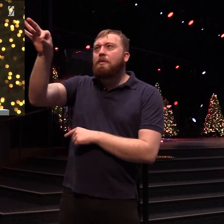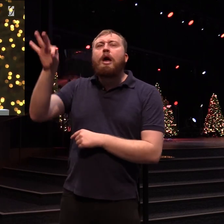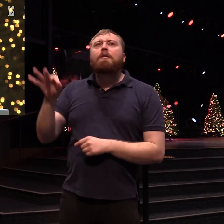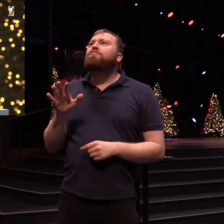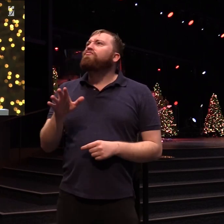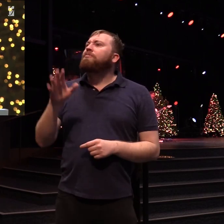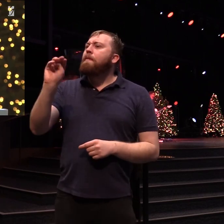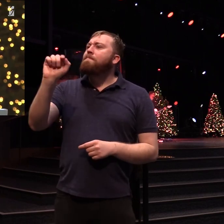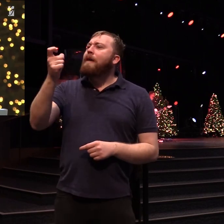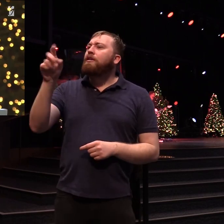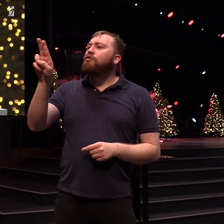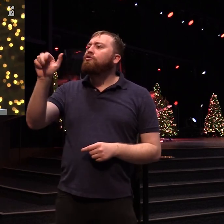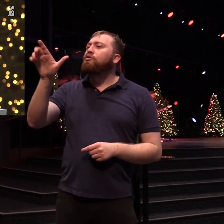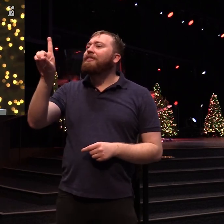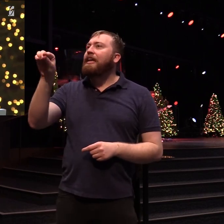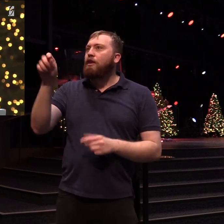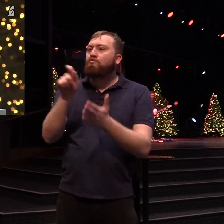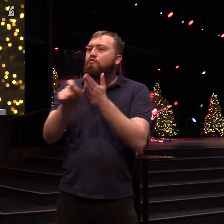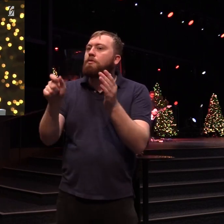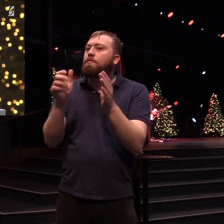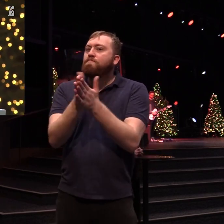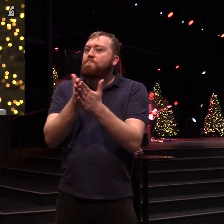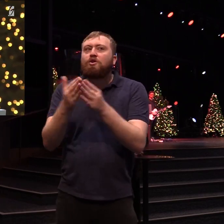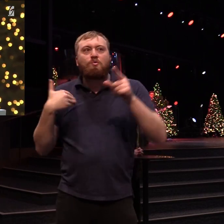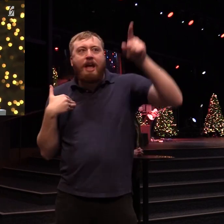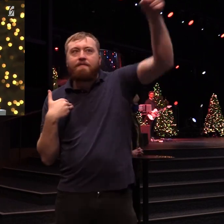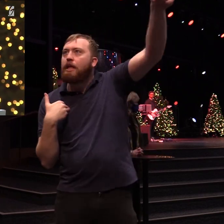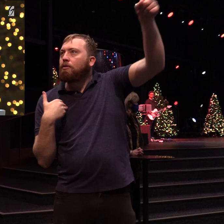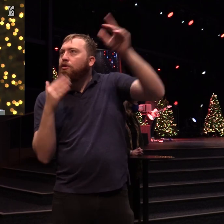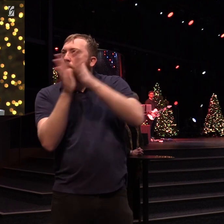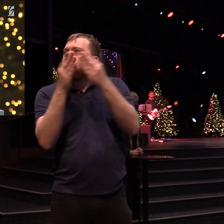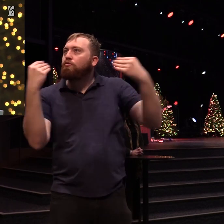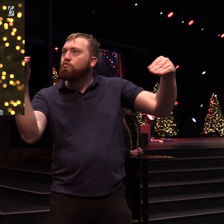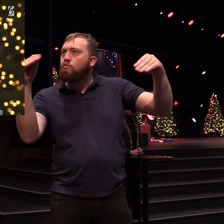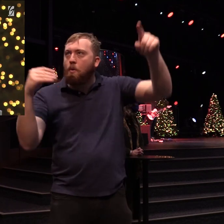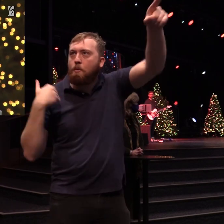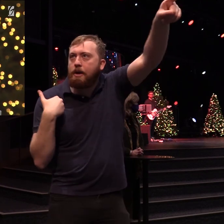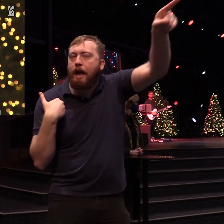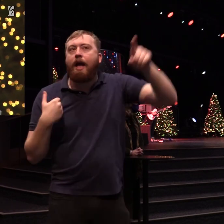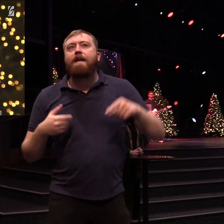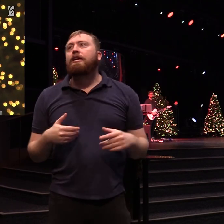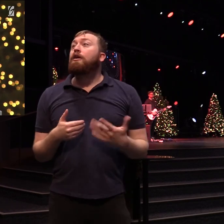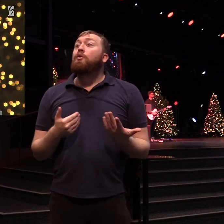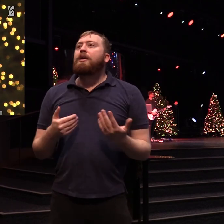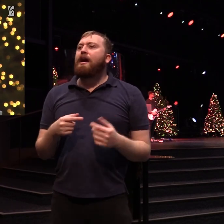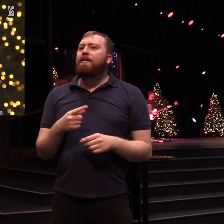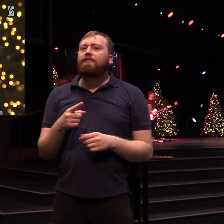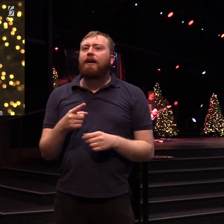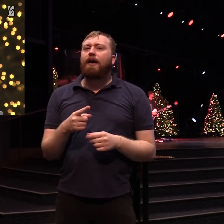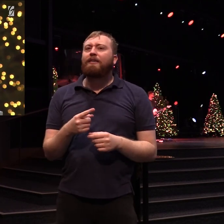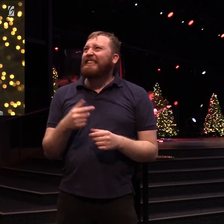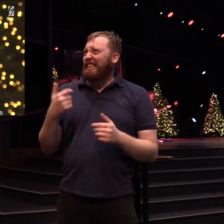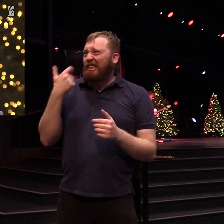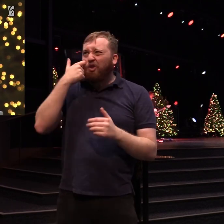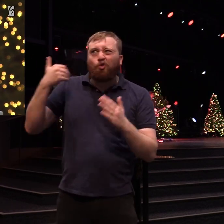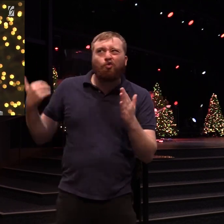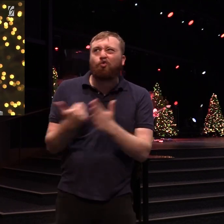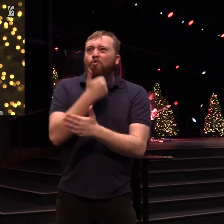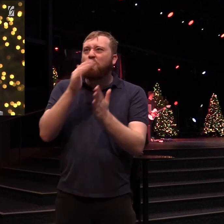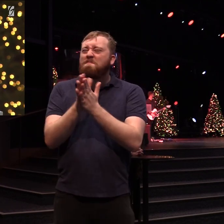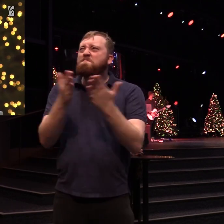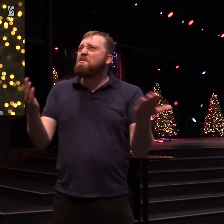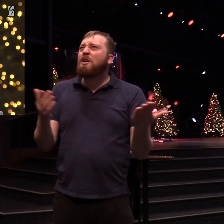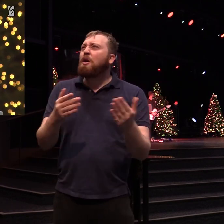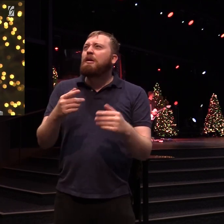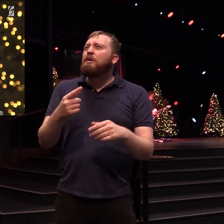campus bookstores. There's You Are Never Alone and Because of Bethlehem are his newest books, so you'll want to get those. If you are watching